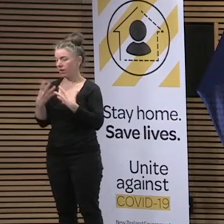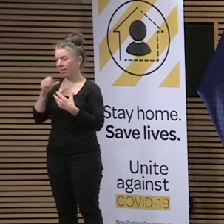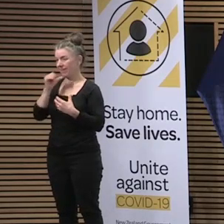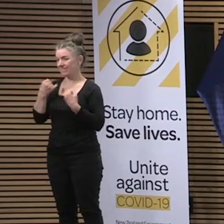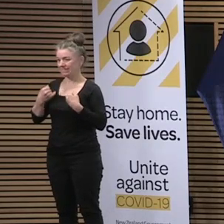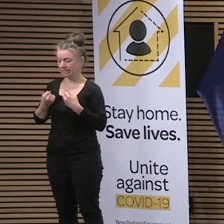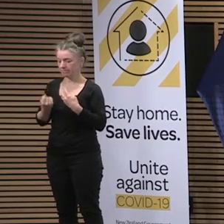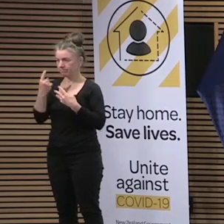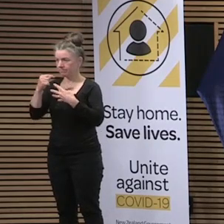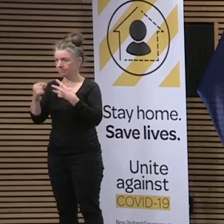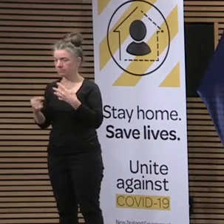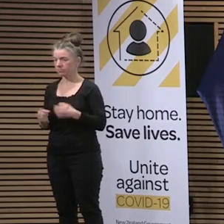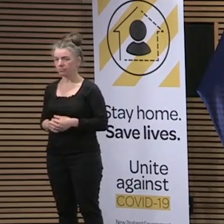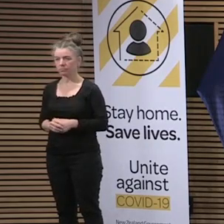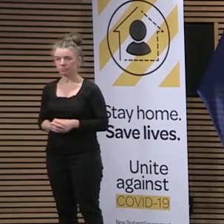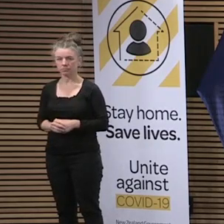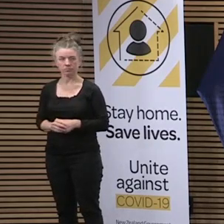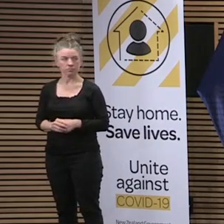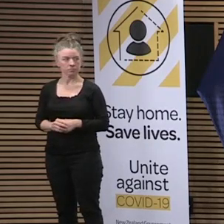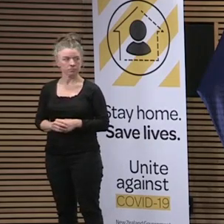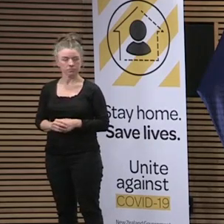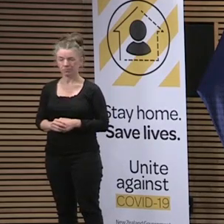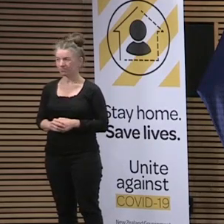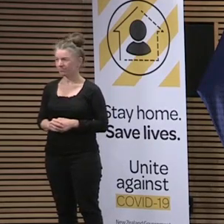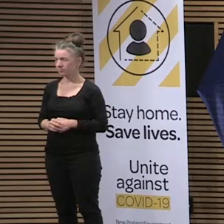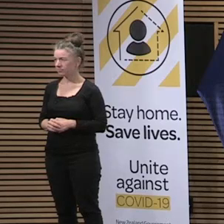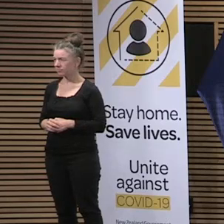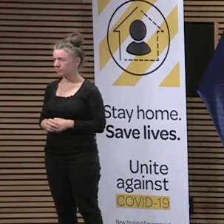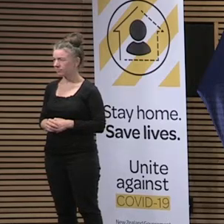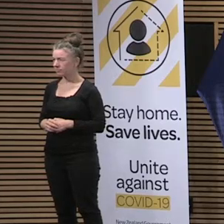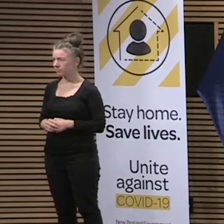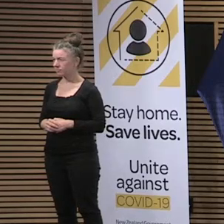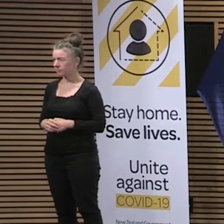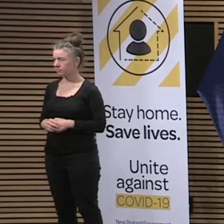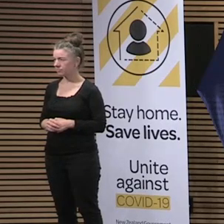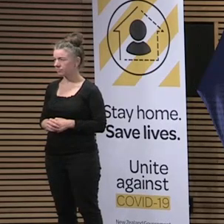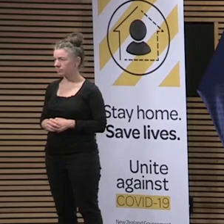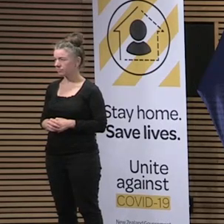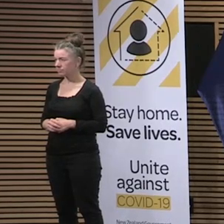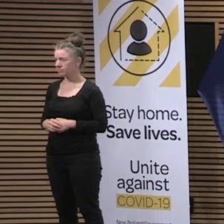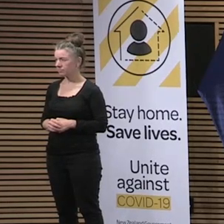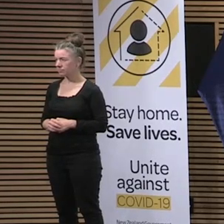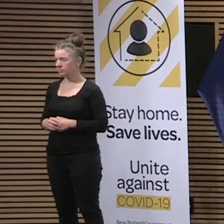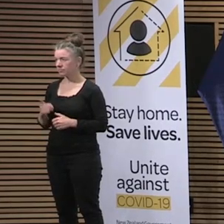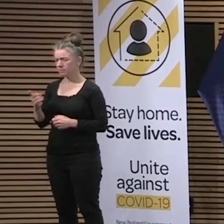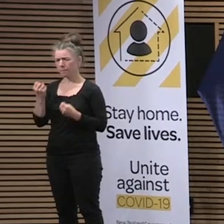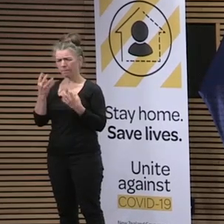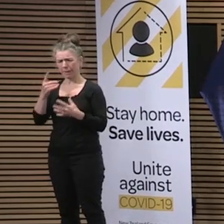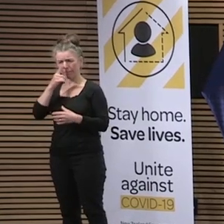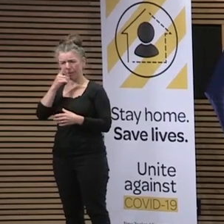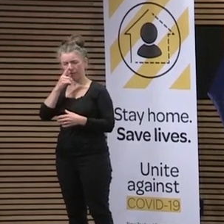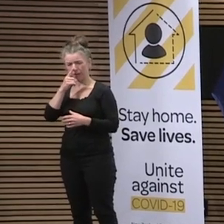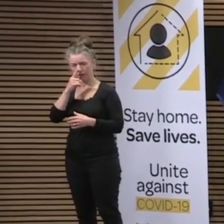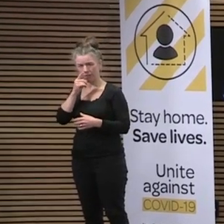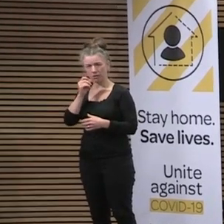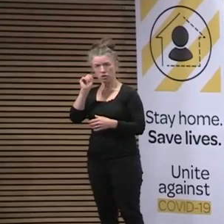need to be. Oh, look, I'll take Jessica. Prime Minister, a lot of people hearing this news will be feeling quite nervous